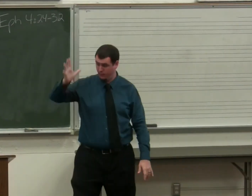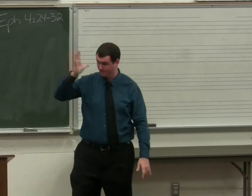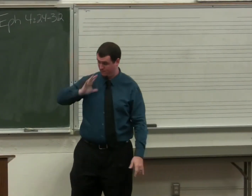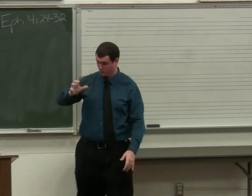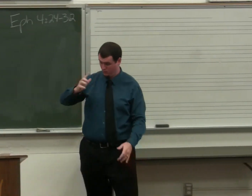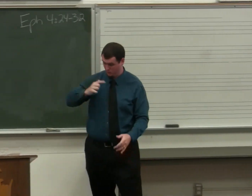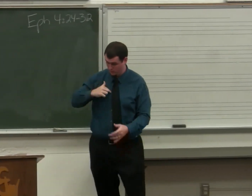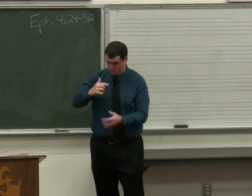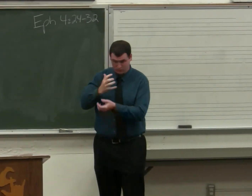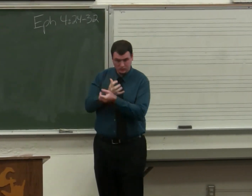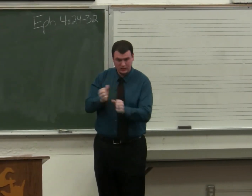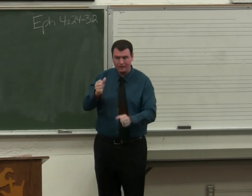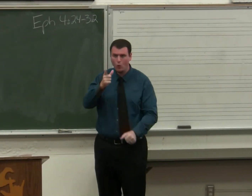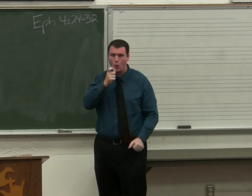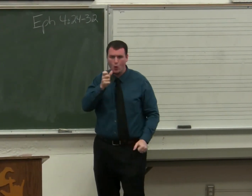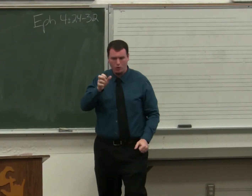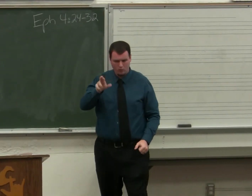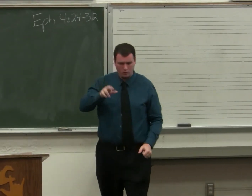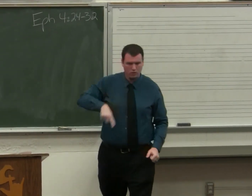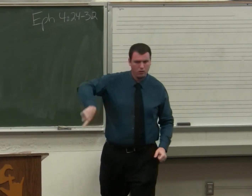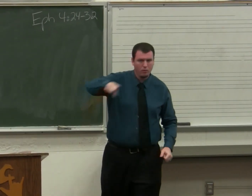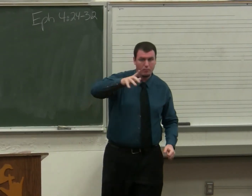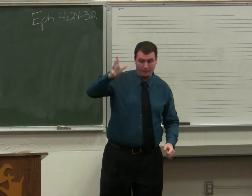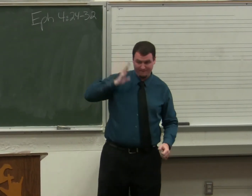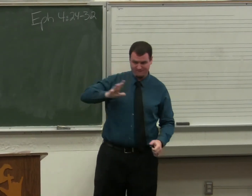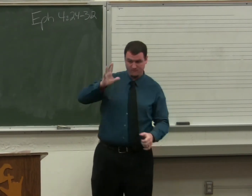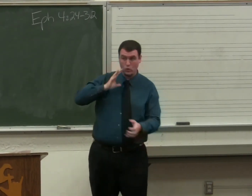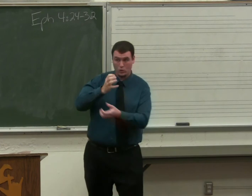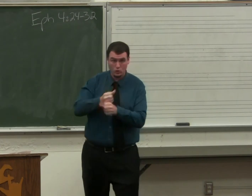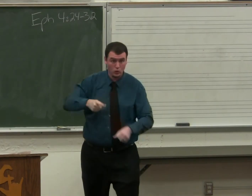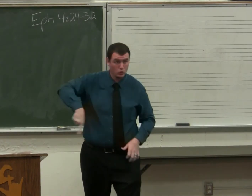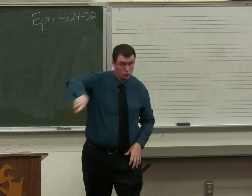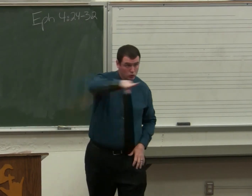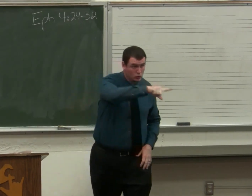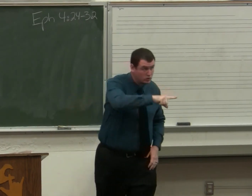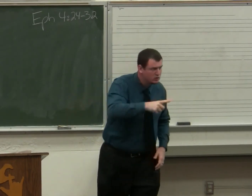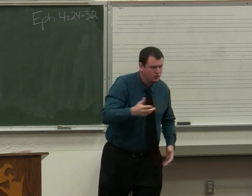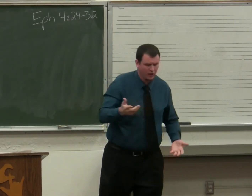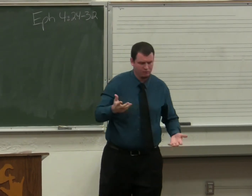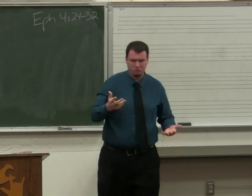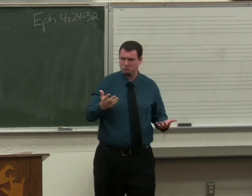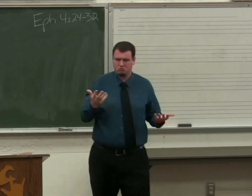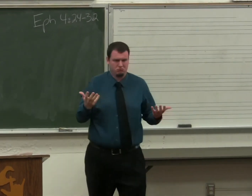This is talking about the old man, before I was saved, or before you were saved.